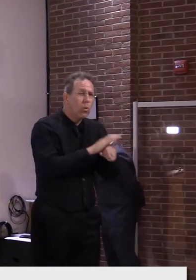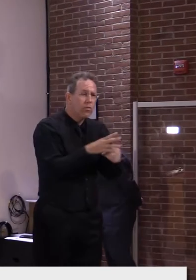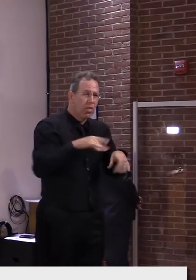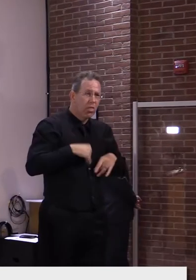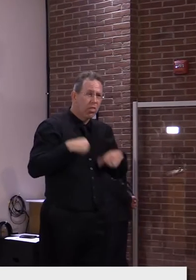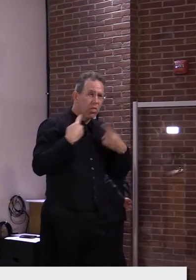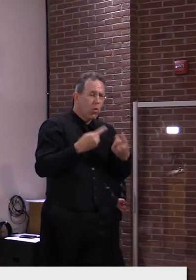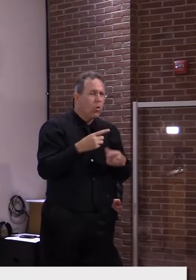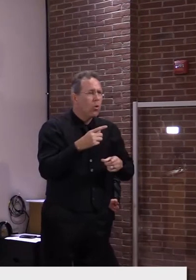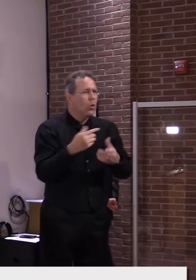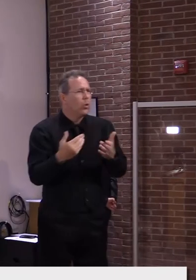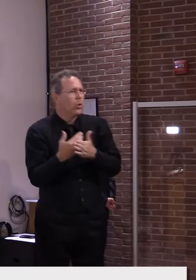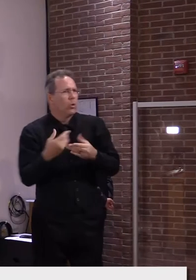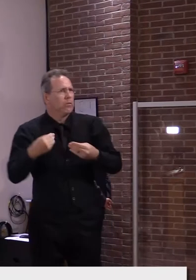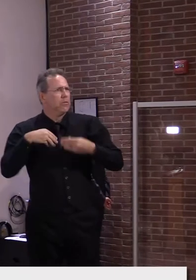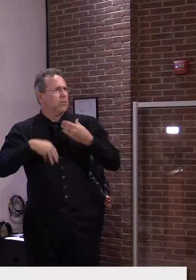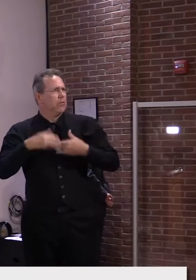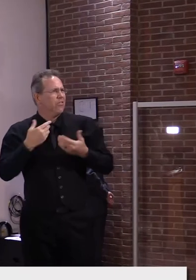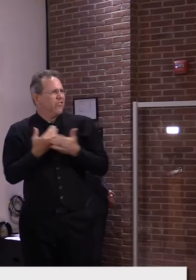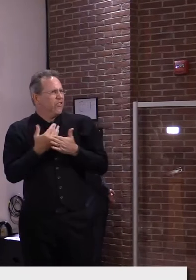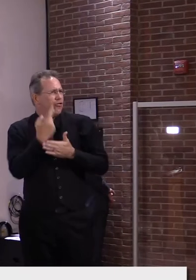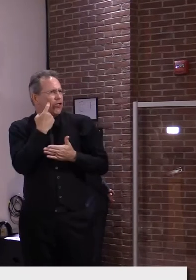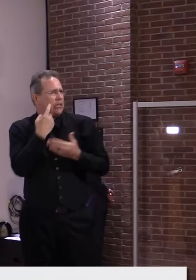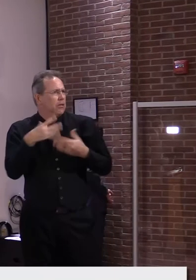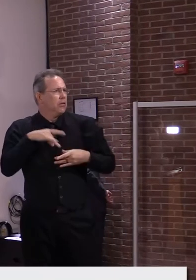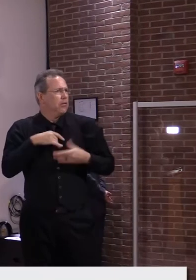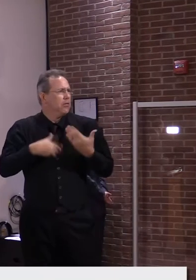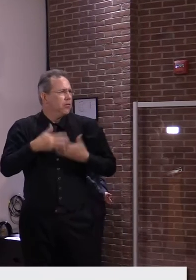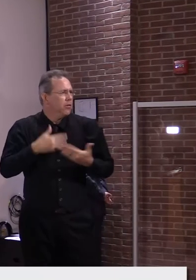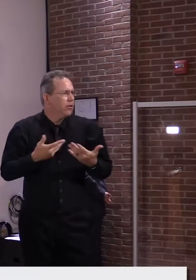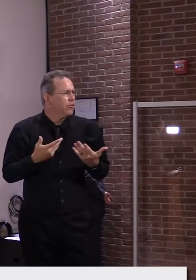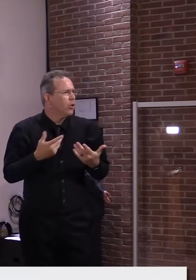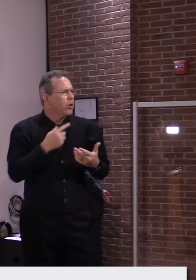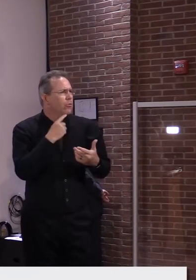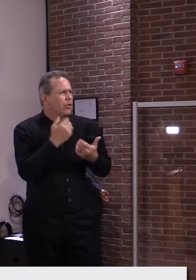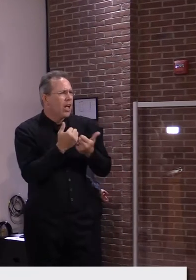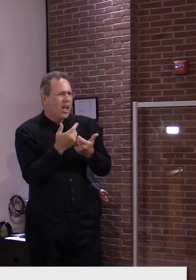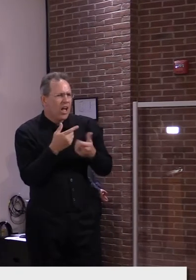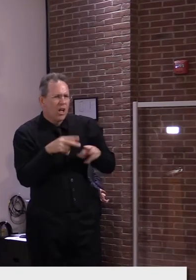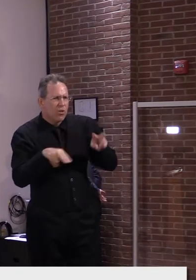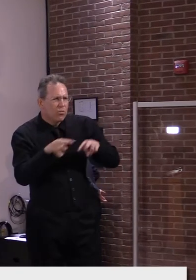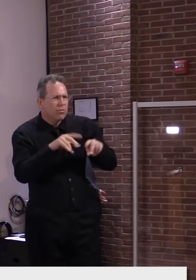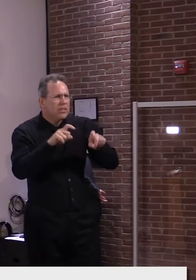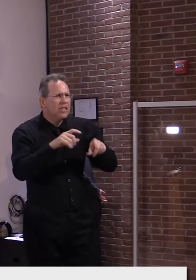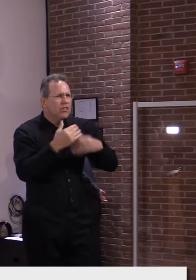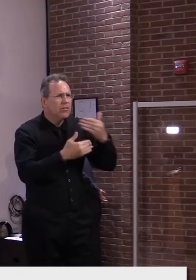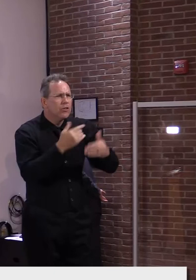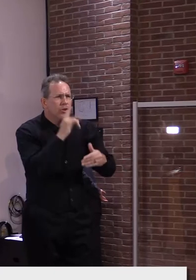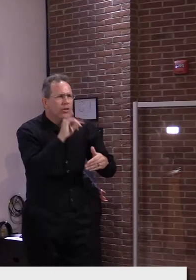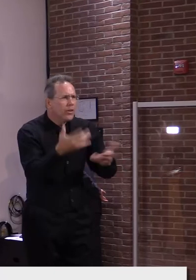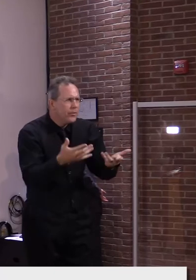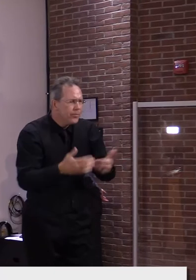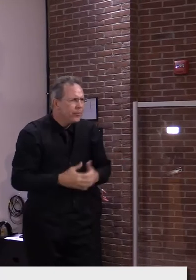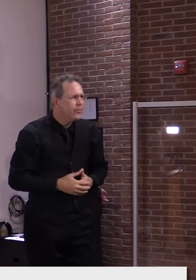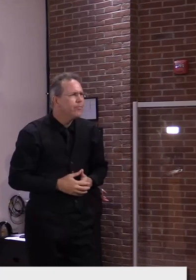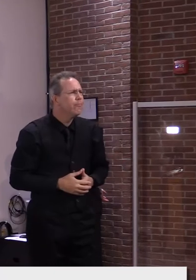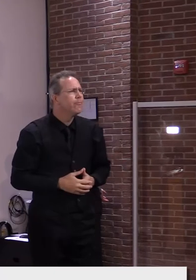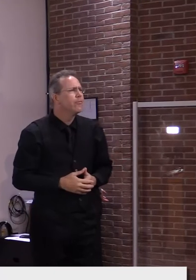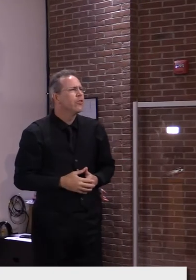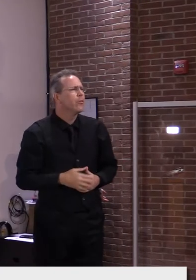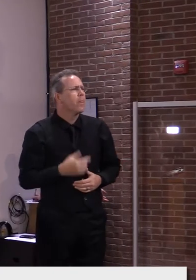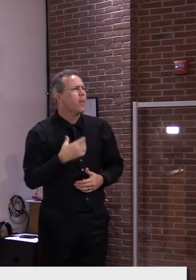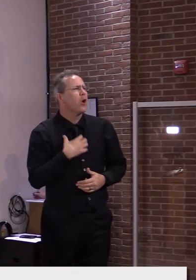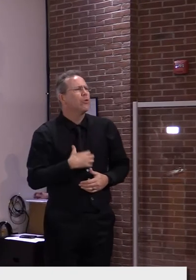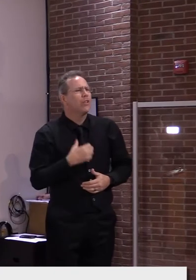post-mortem on that, if you will, where they put it all together and make a decision as to what was going on. So I can't really offer you much more than